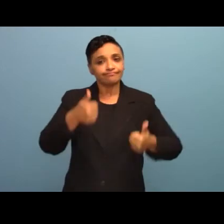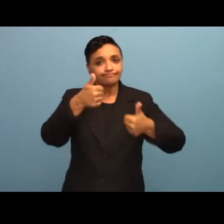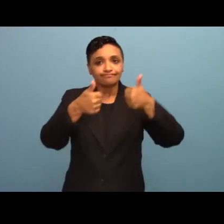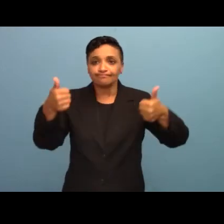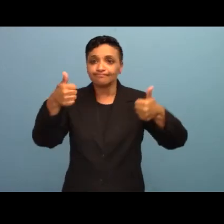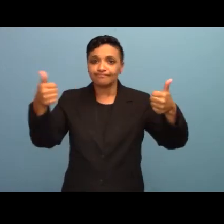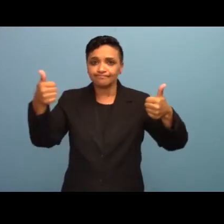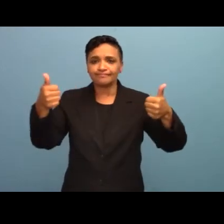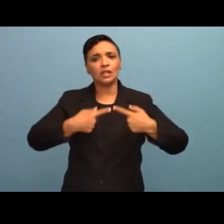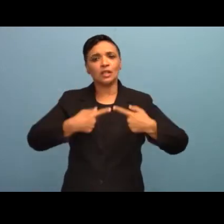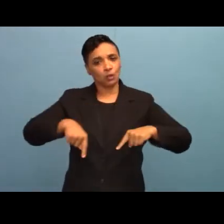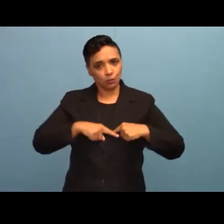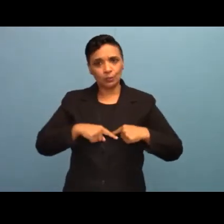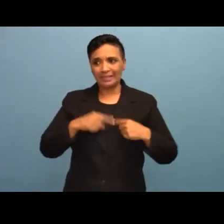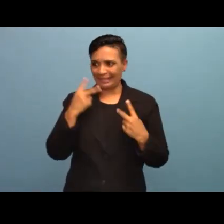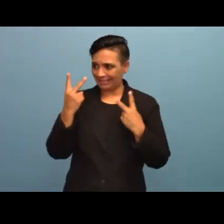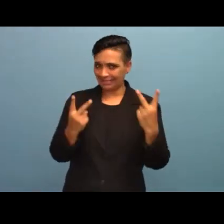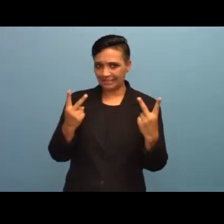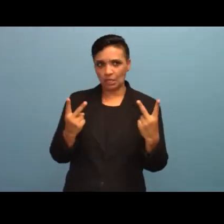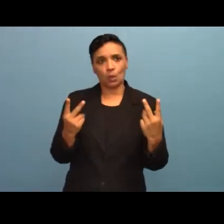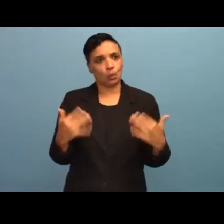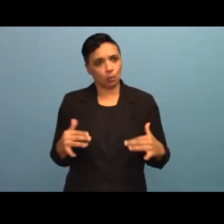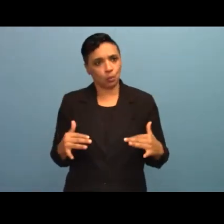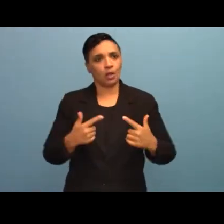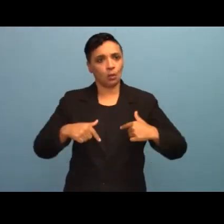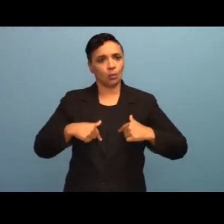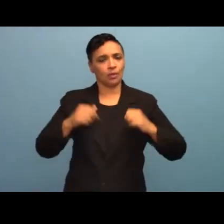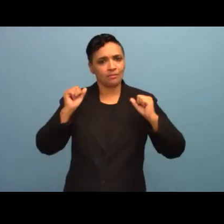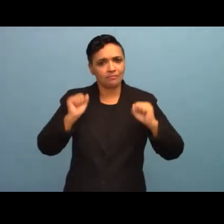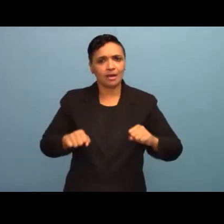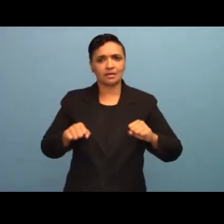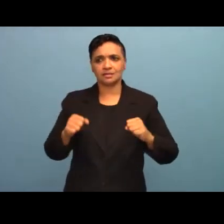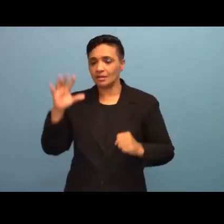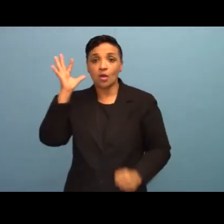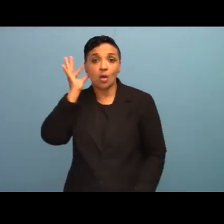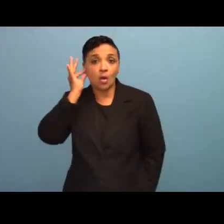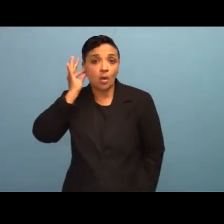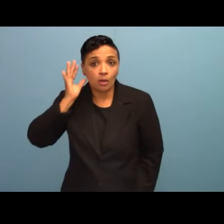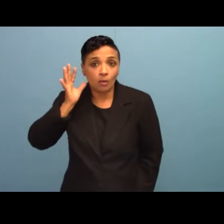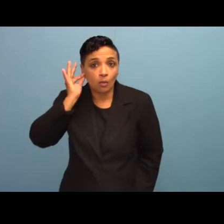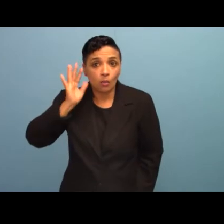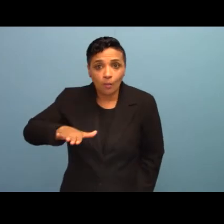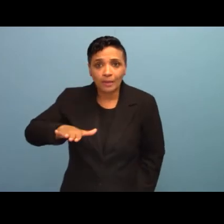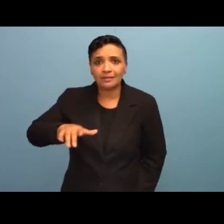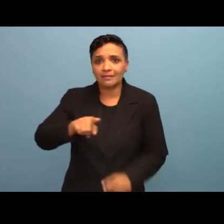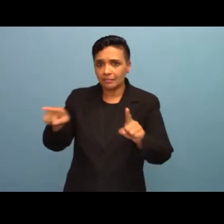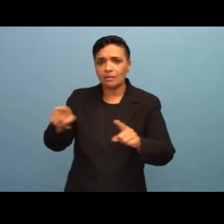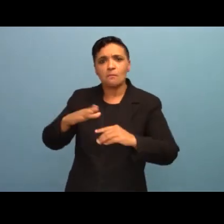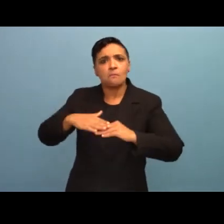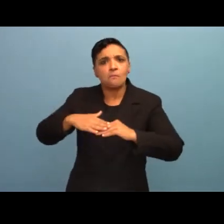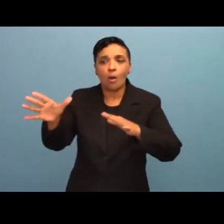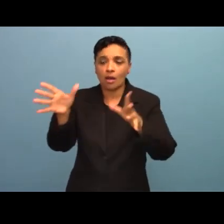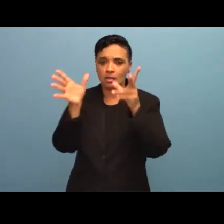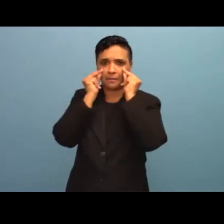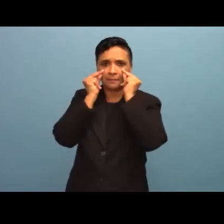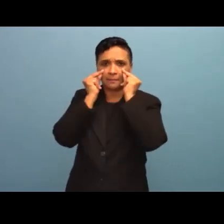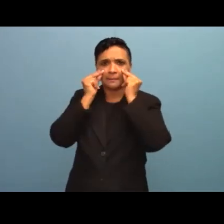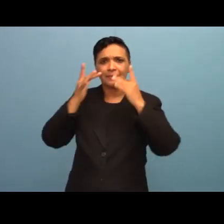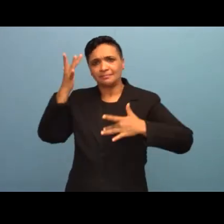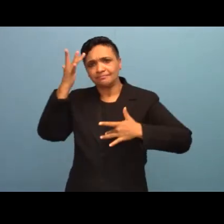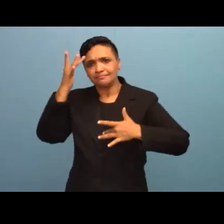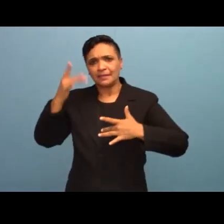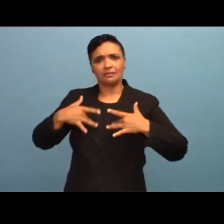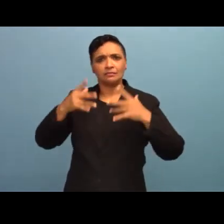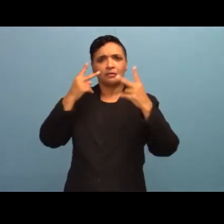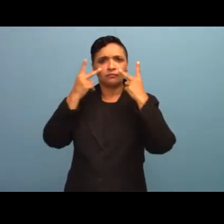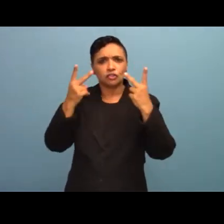vision loss is also a gender issue. Girls and women are 1.3 times more likely to have visual impairment than men.